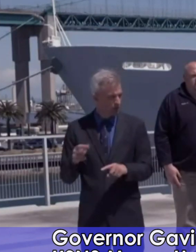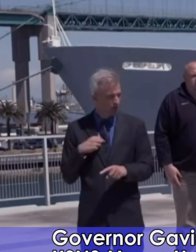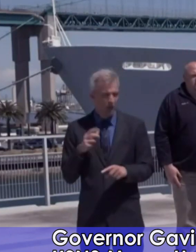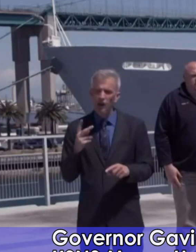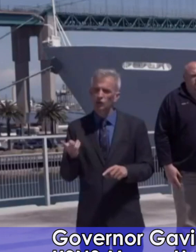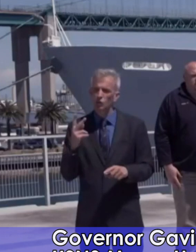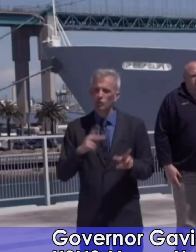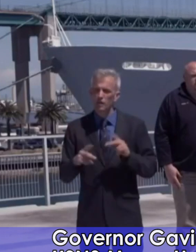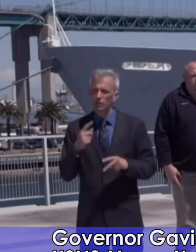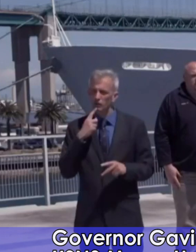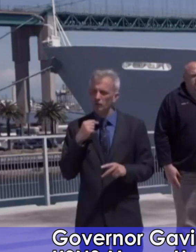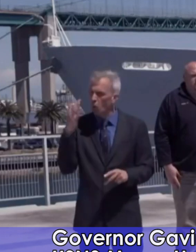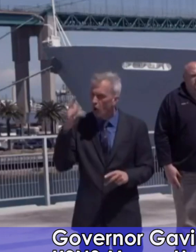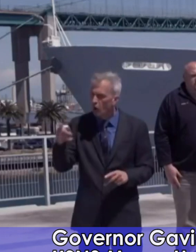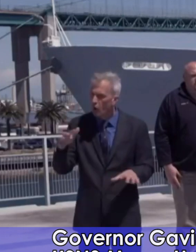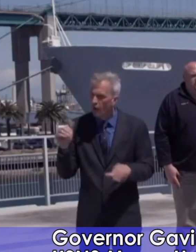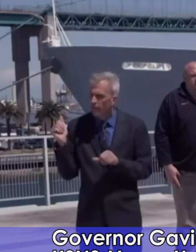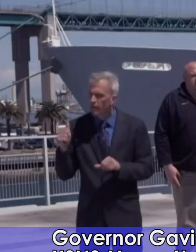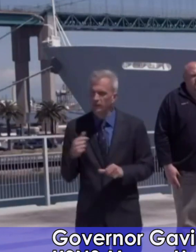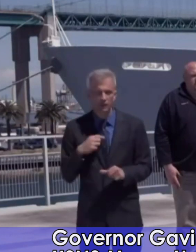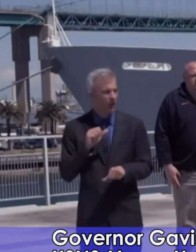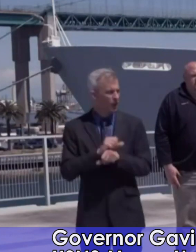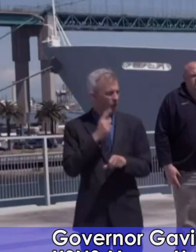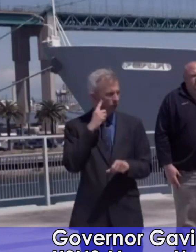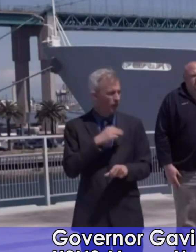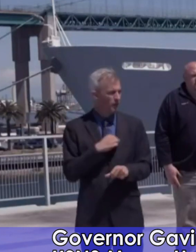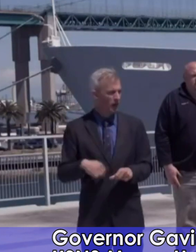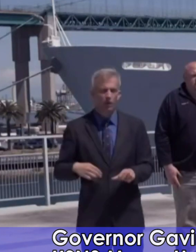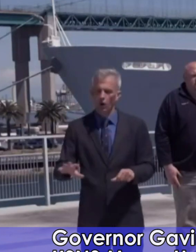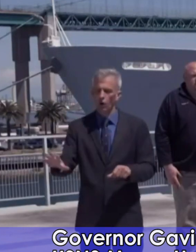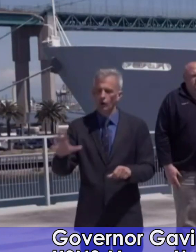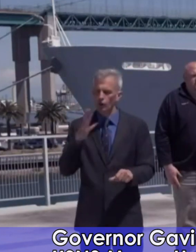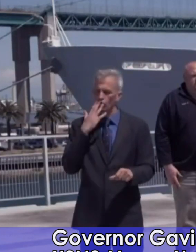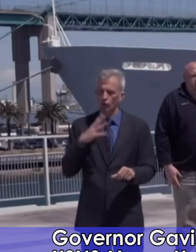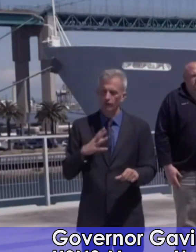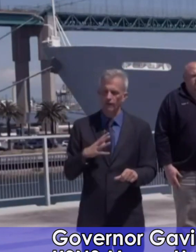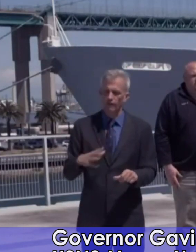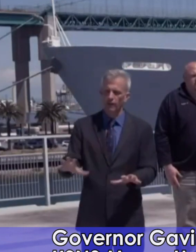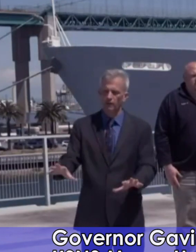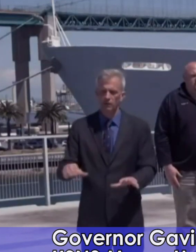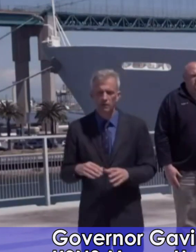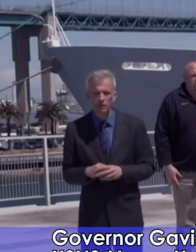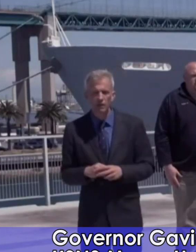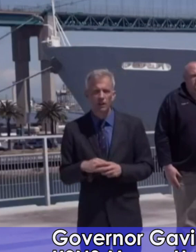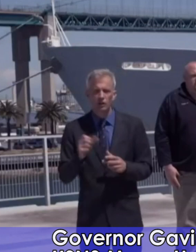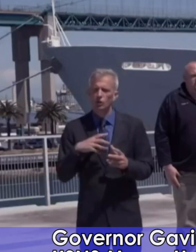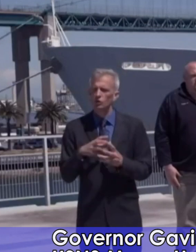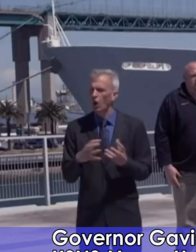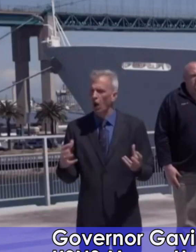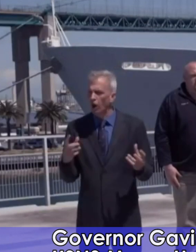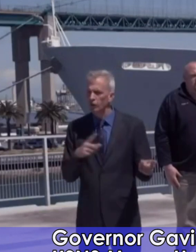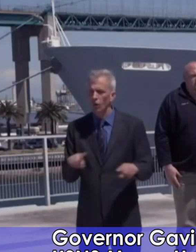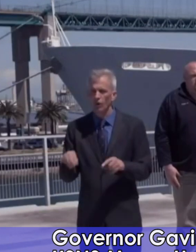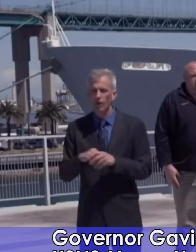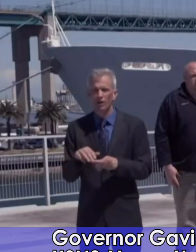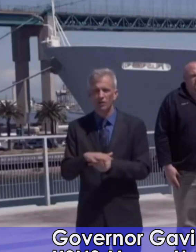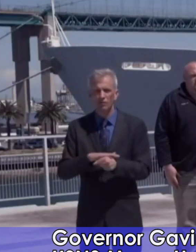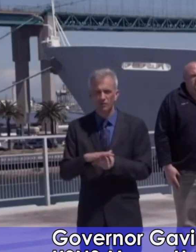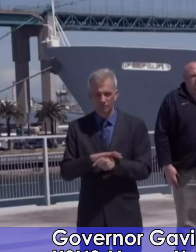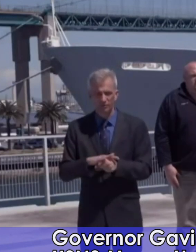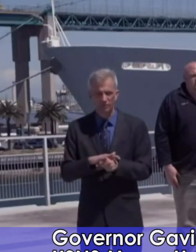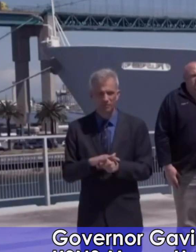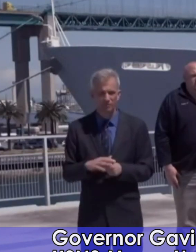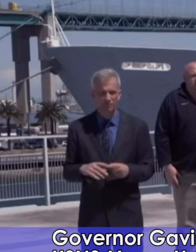say, what are you doing? Why are you leaving? She said, I work for the mayor. They said, oh, great, good, okay, you go. So there's a lot of that happening at the neighborhood level.